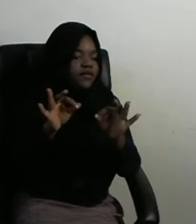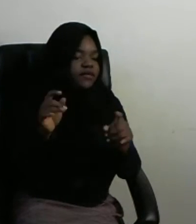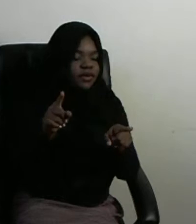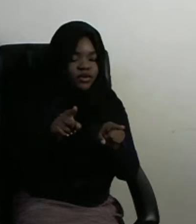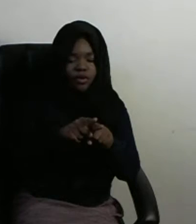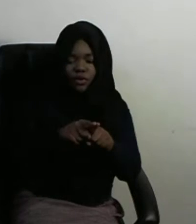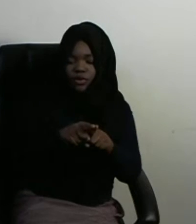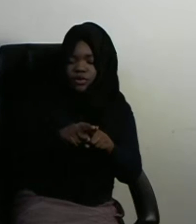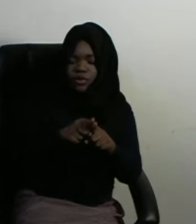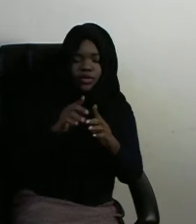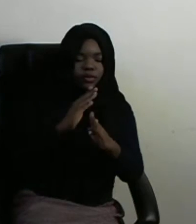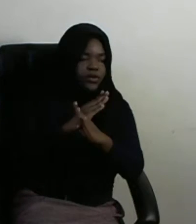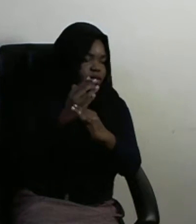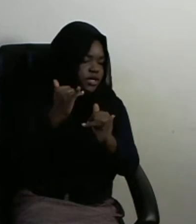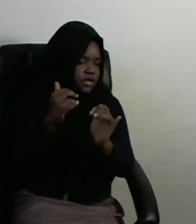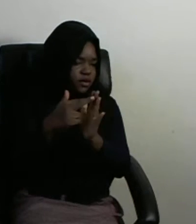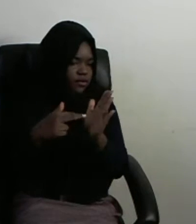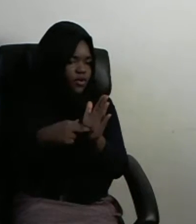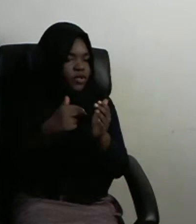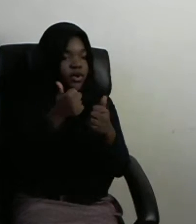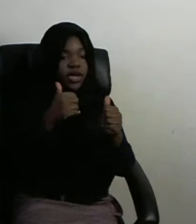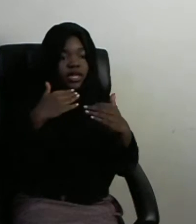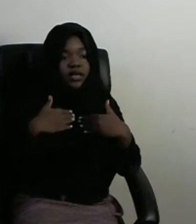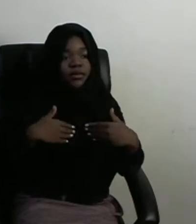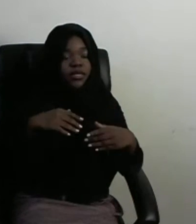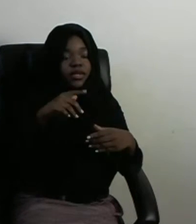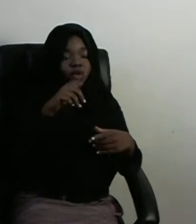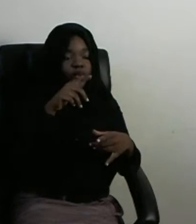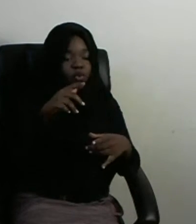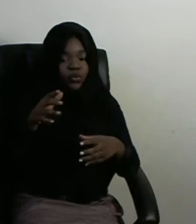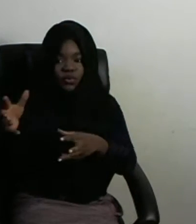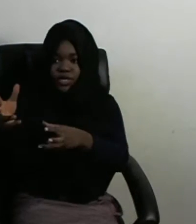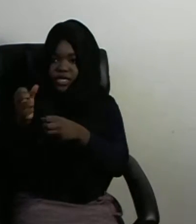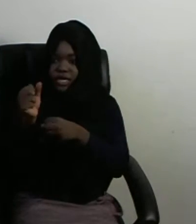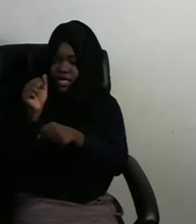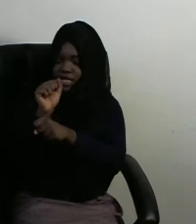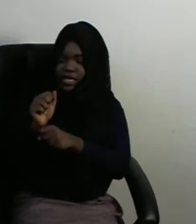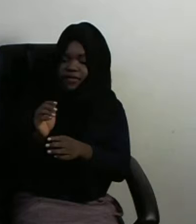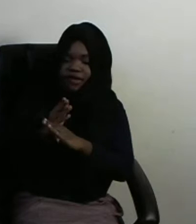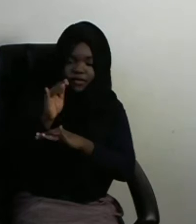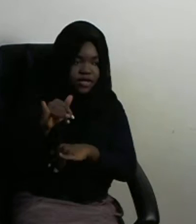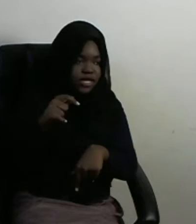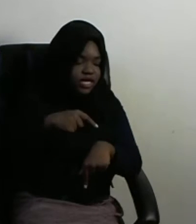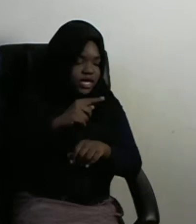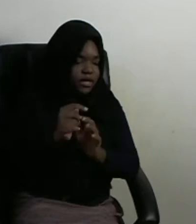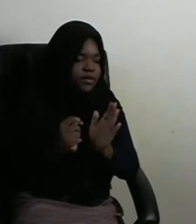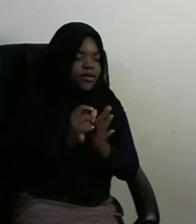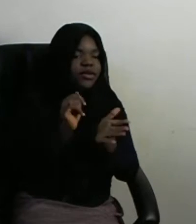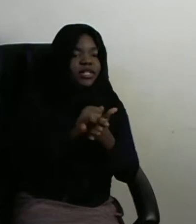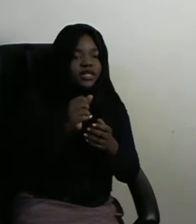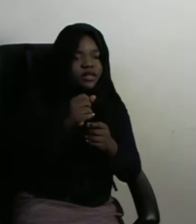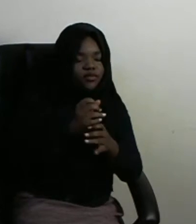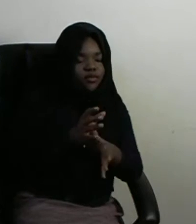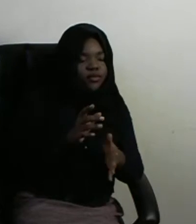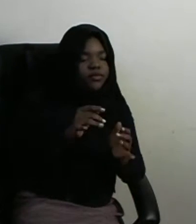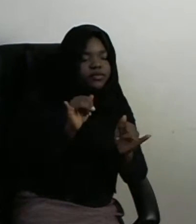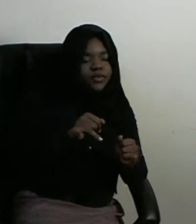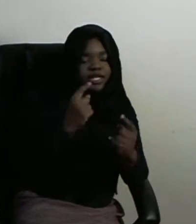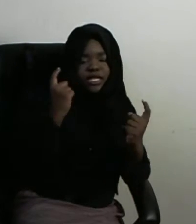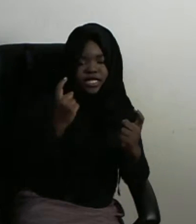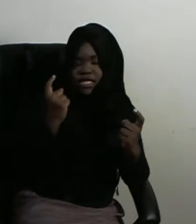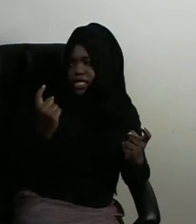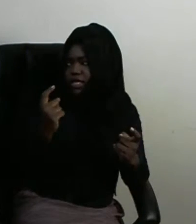prohibition stood to be the rule. So anybody enslaving anyone after that, he is committing a sin. There